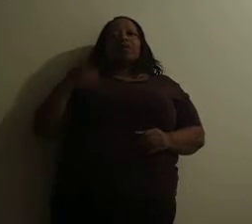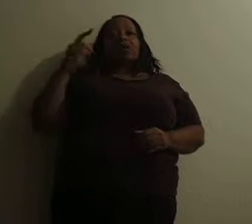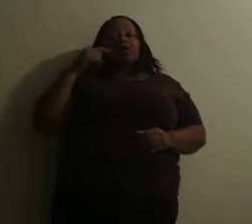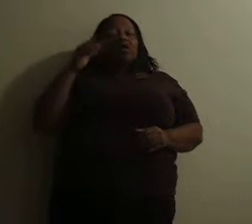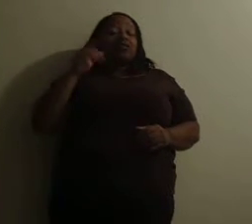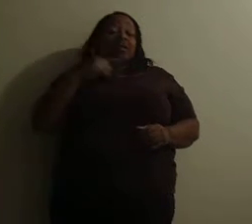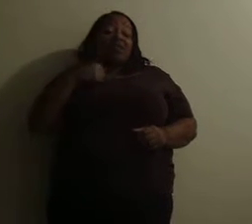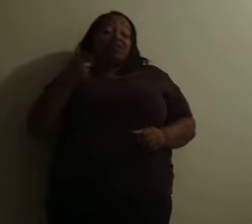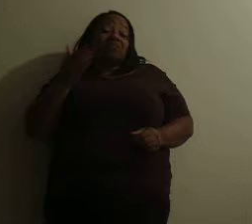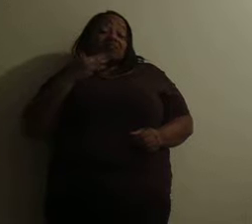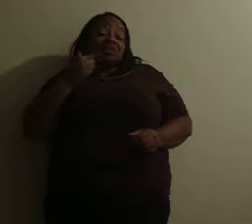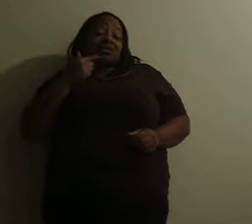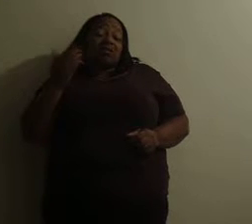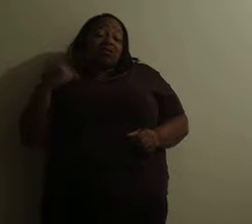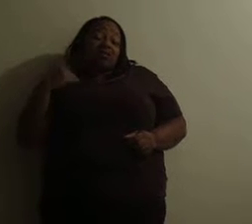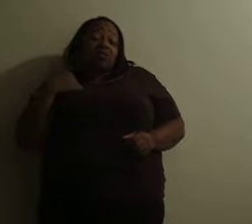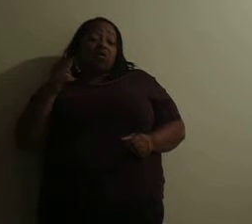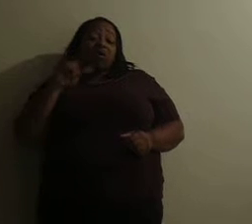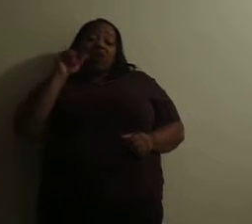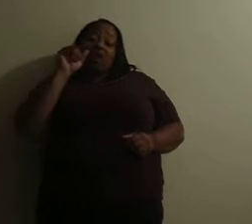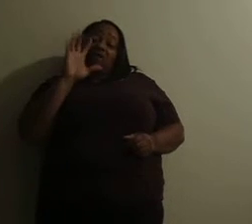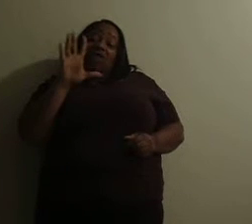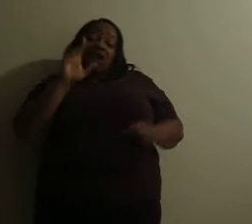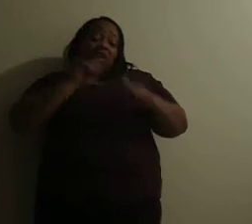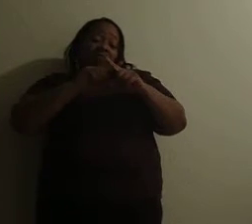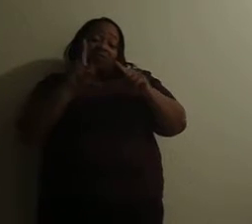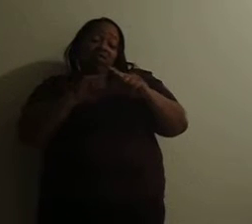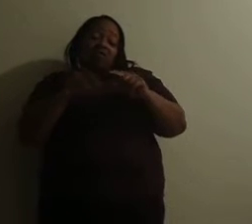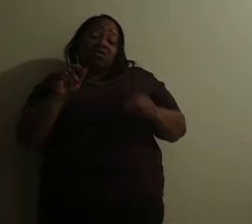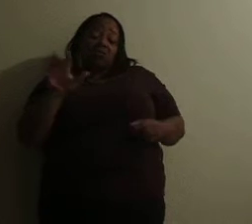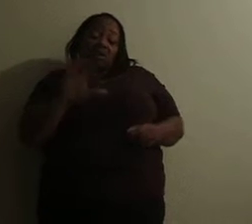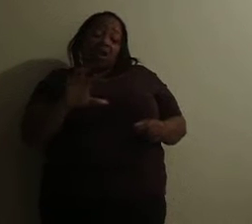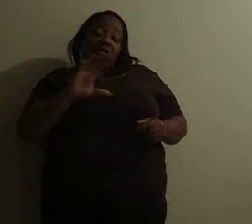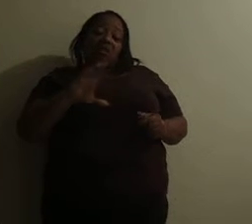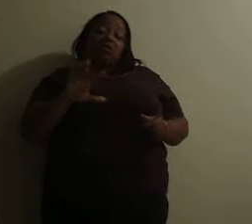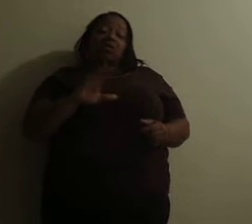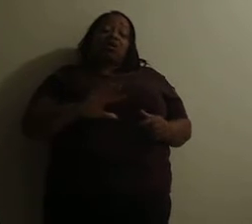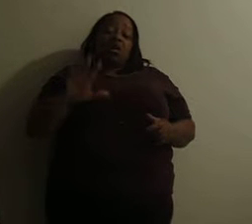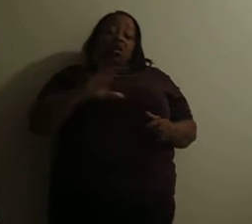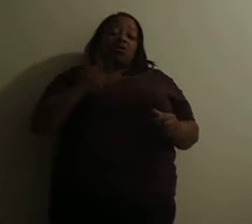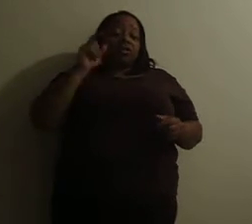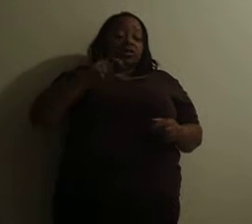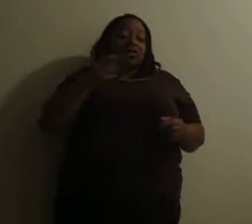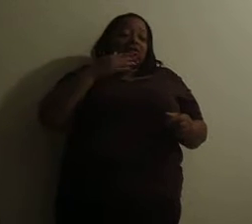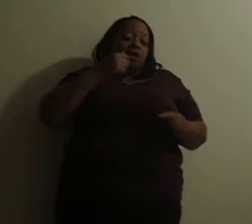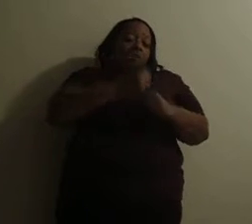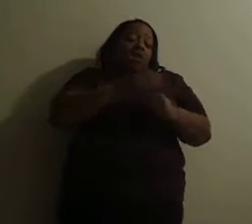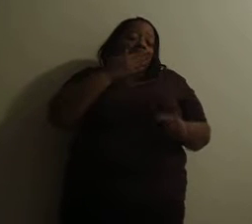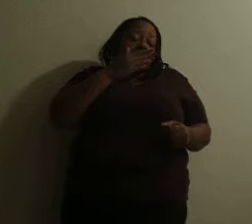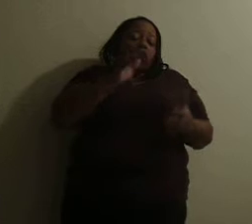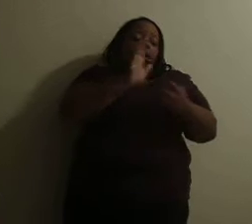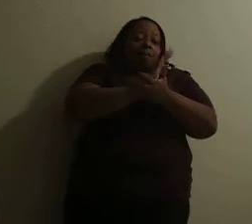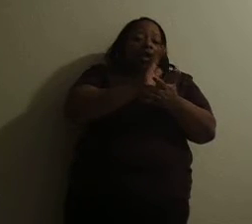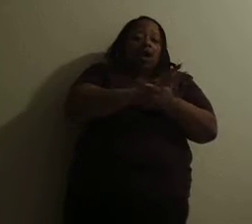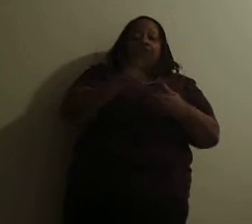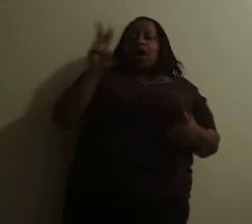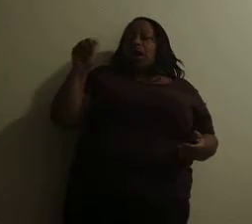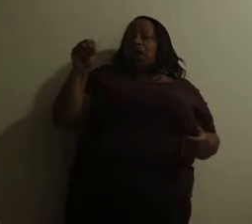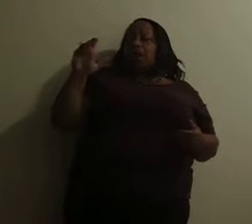areas. So students then, when they went up to their major courses, they knew MLA style, they knew CBE style from biology,